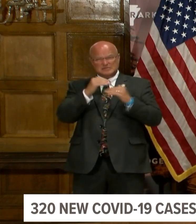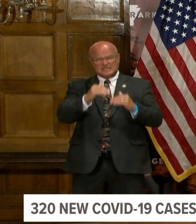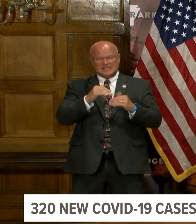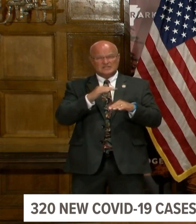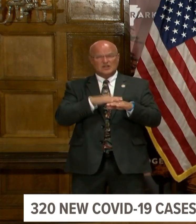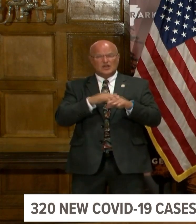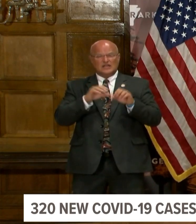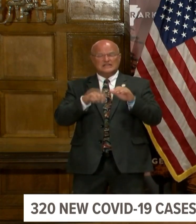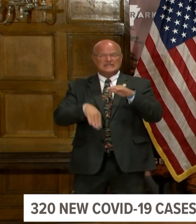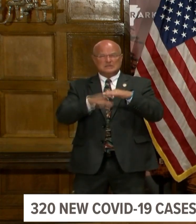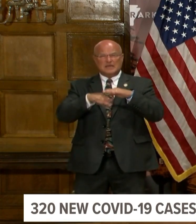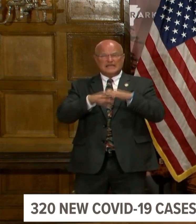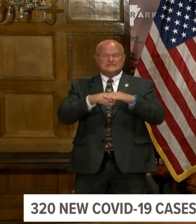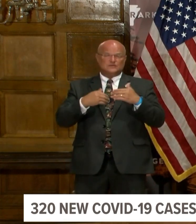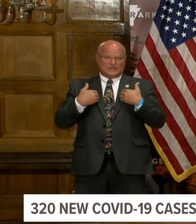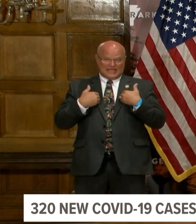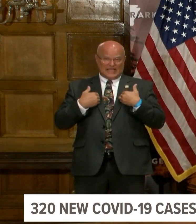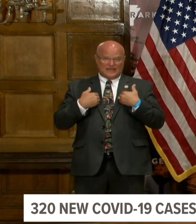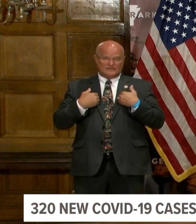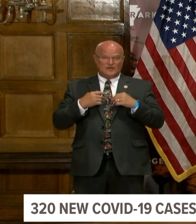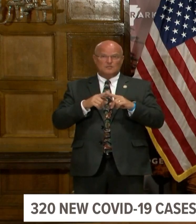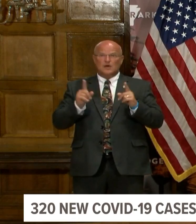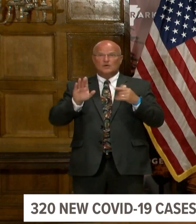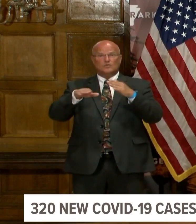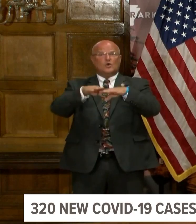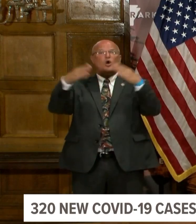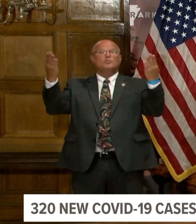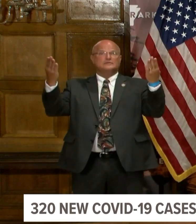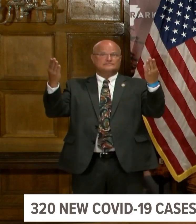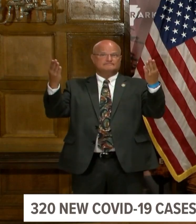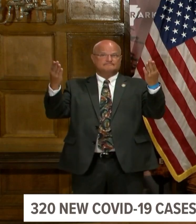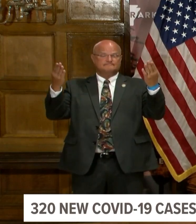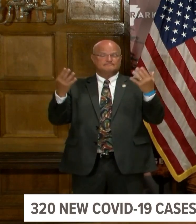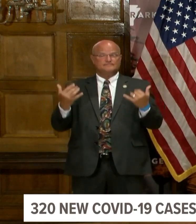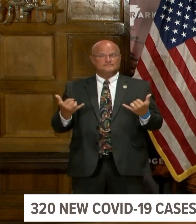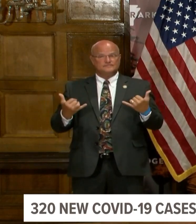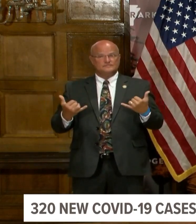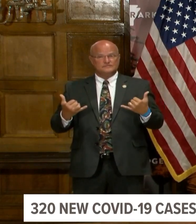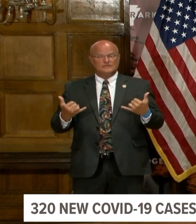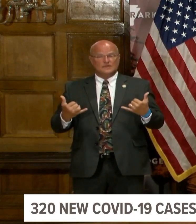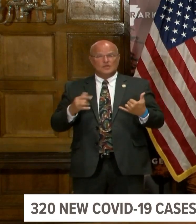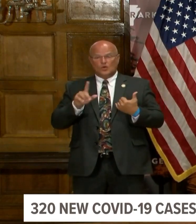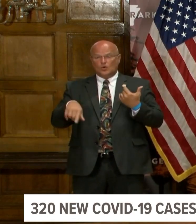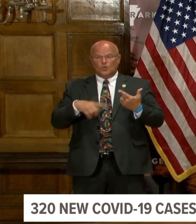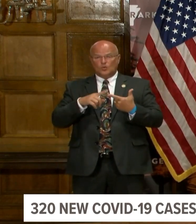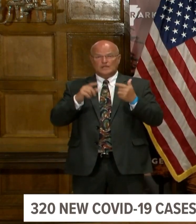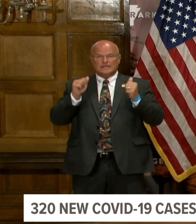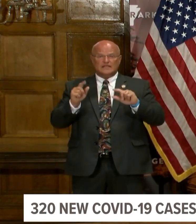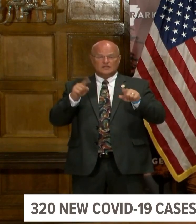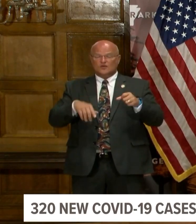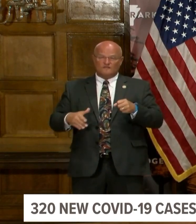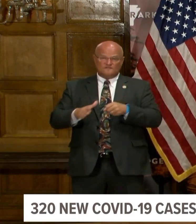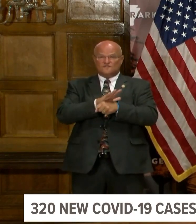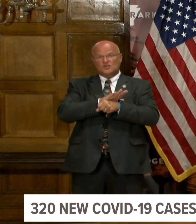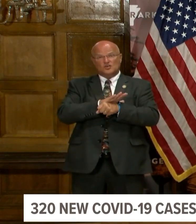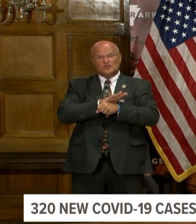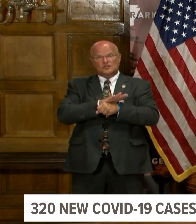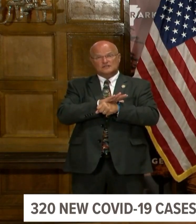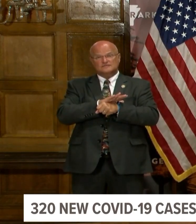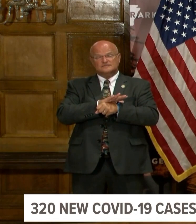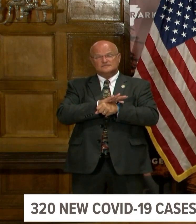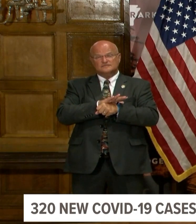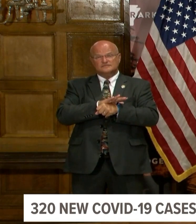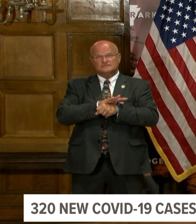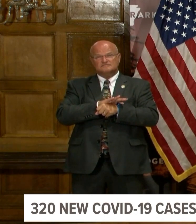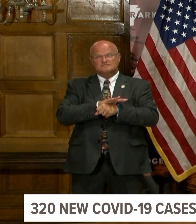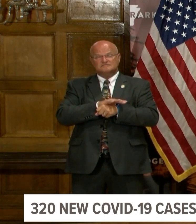on capacity that we have, but we're all open. Now, when can you go to full capacity?